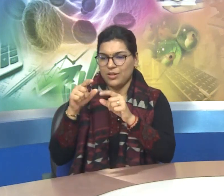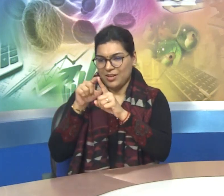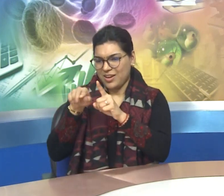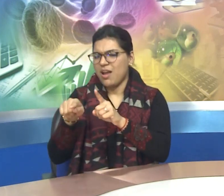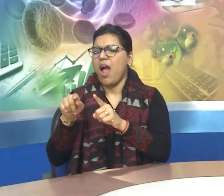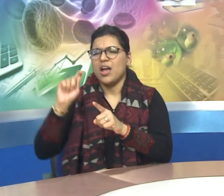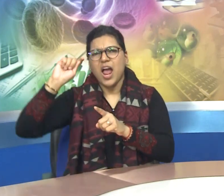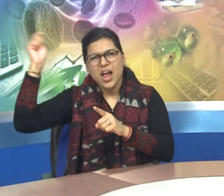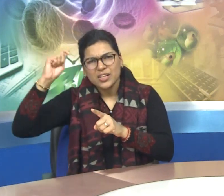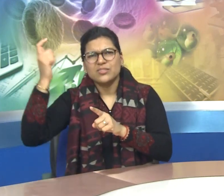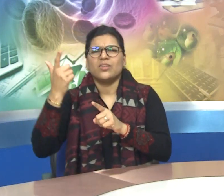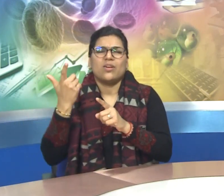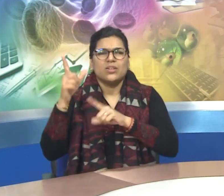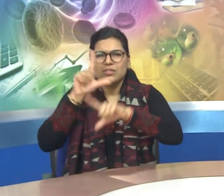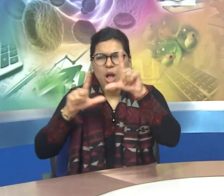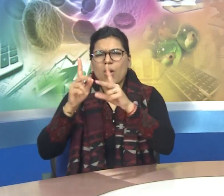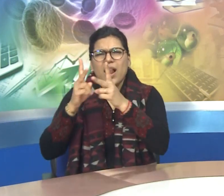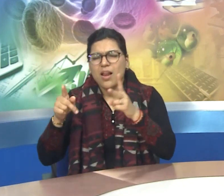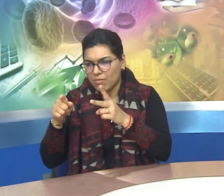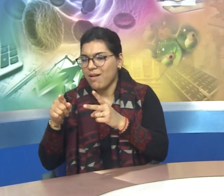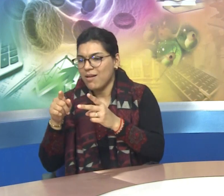Gazetteer is a dictionary of geographical names.